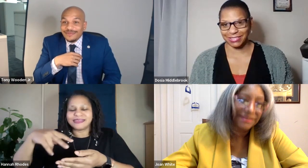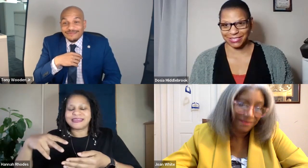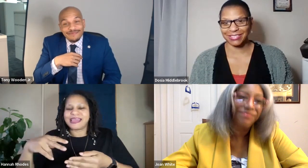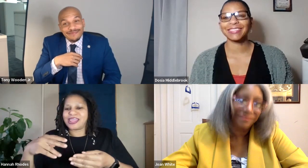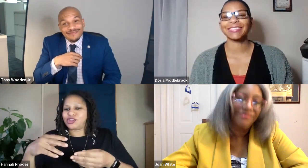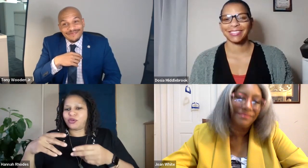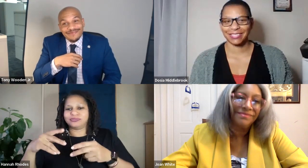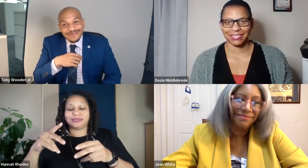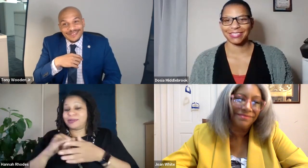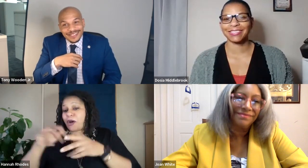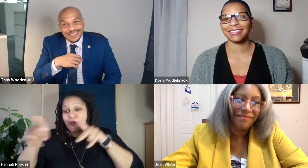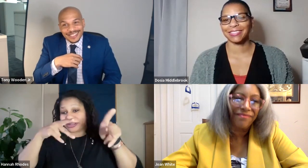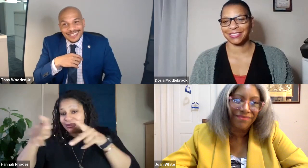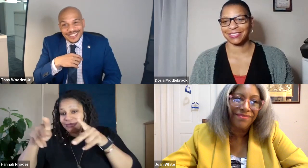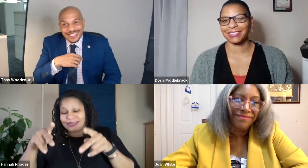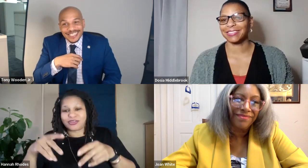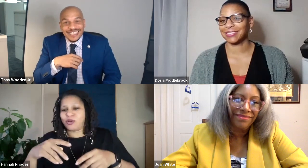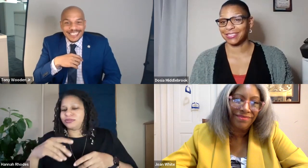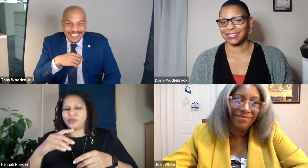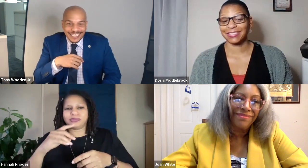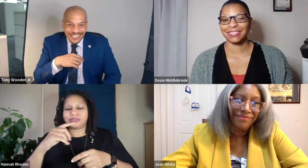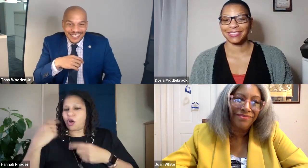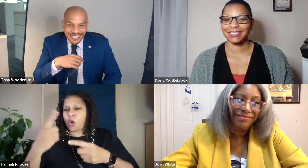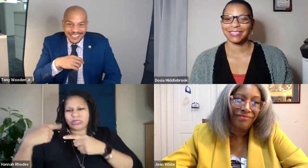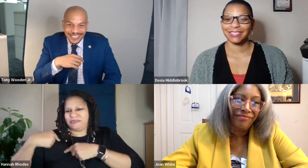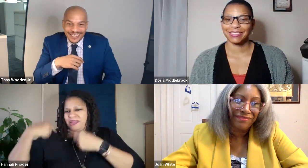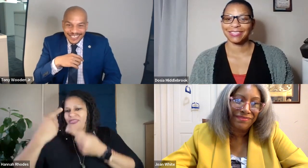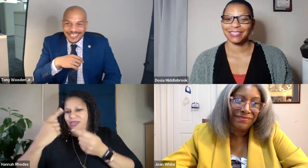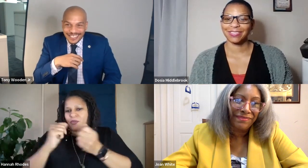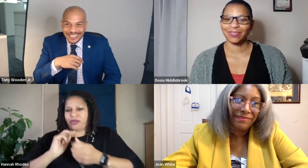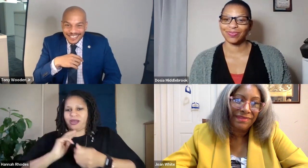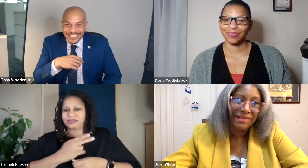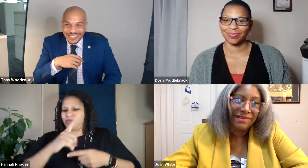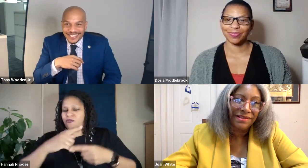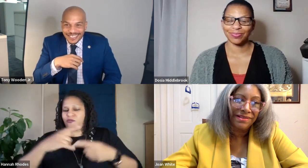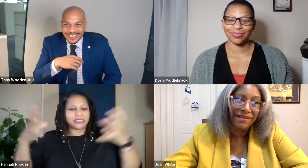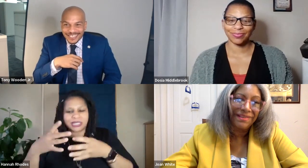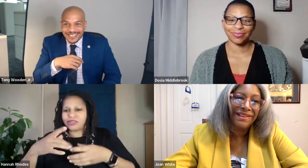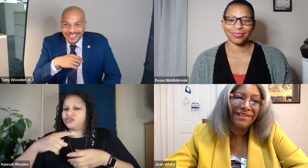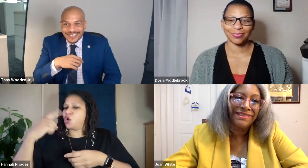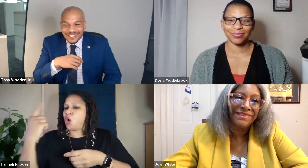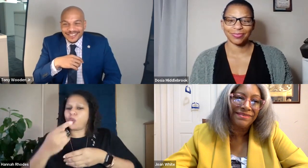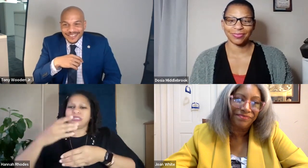it's all about music and dancing and partying. That's always been that way in our